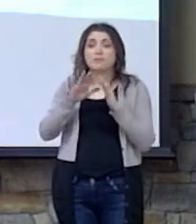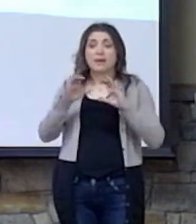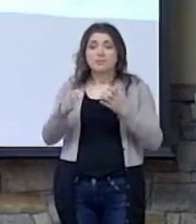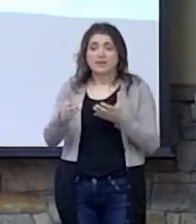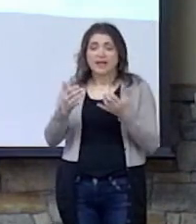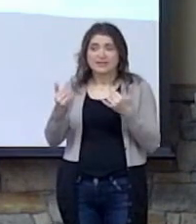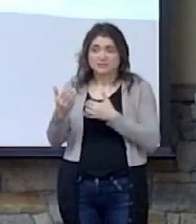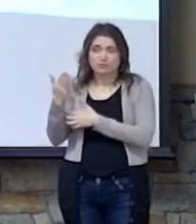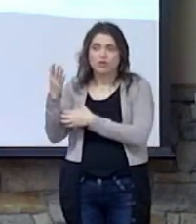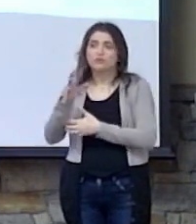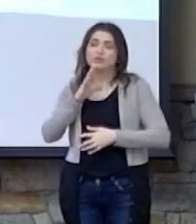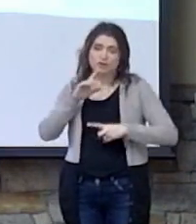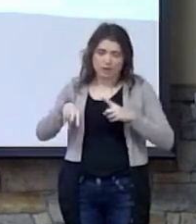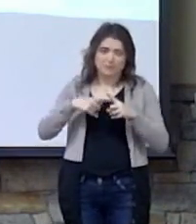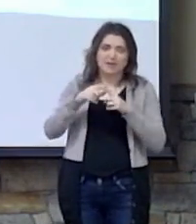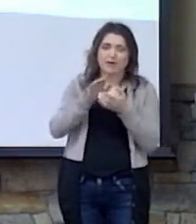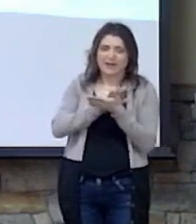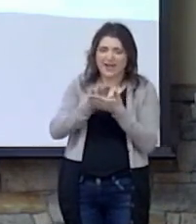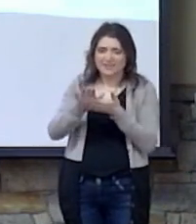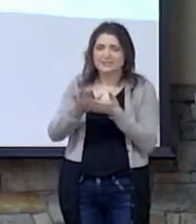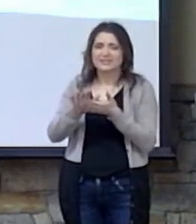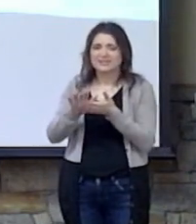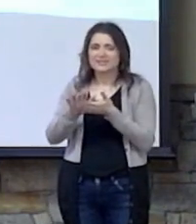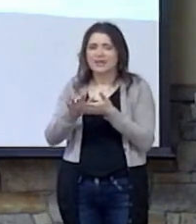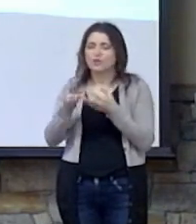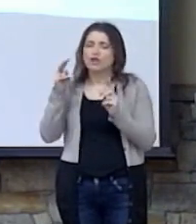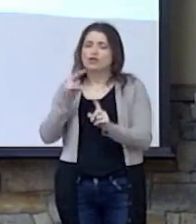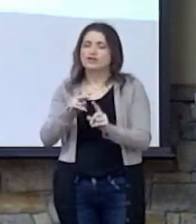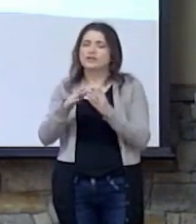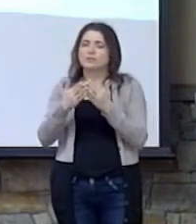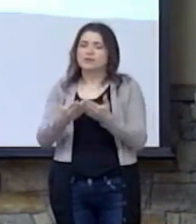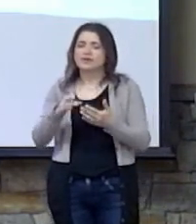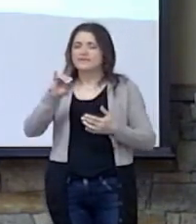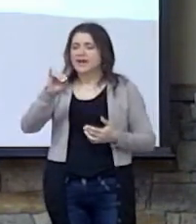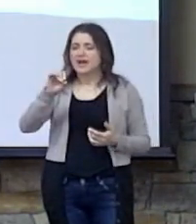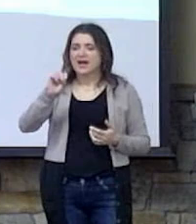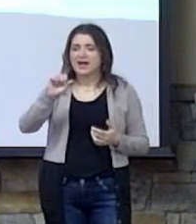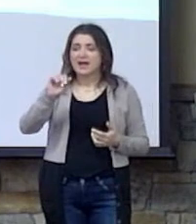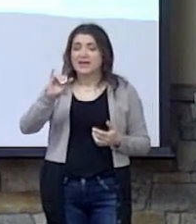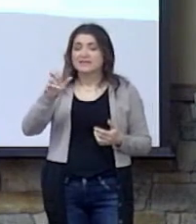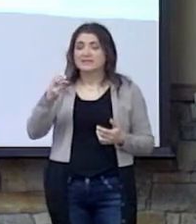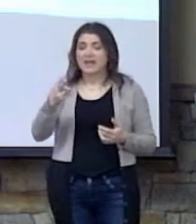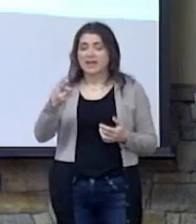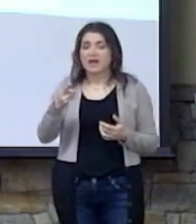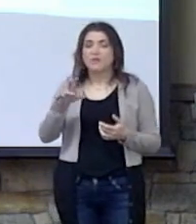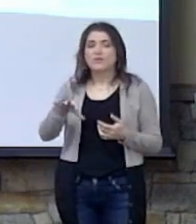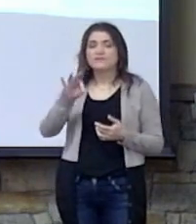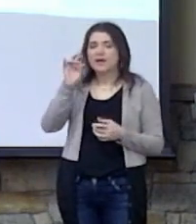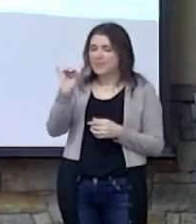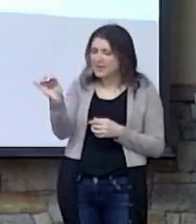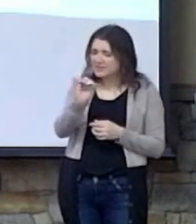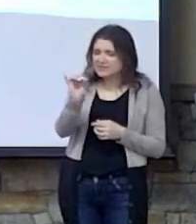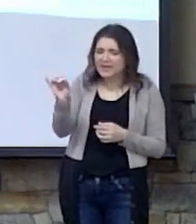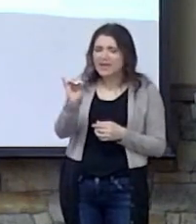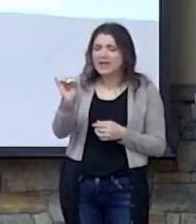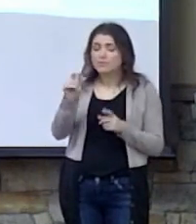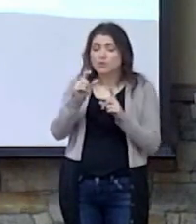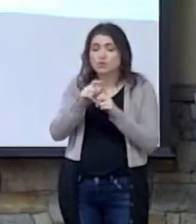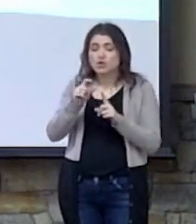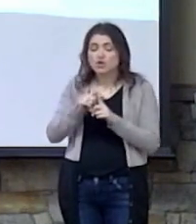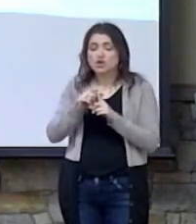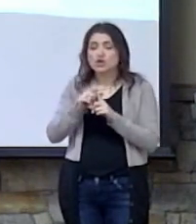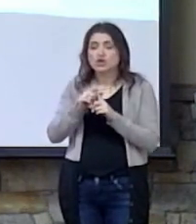on kindness. And we looked at the book of Isaiah. And we found the exact same thing, that this same Hebrew word is